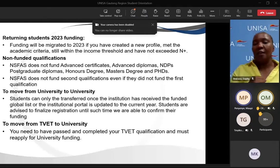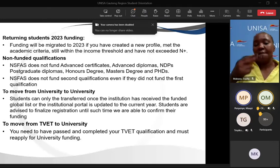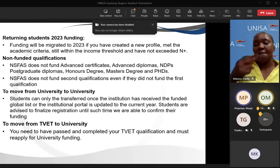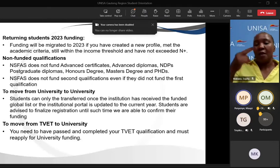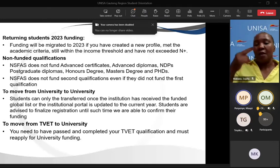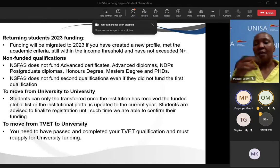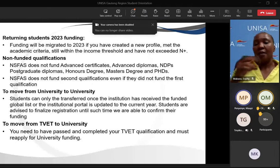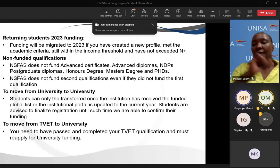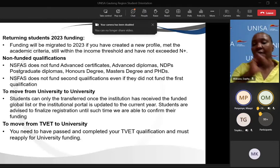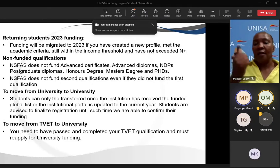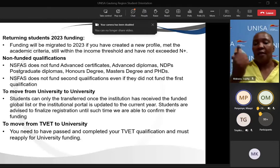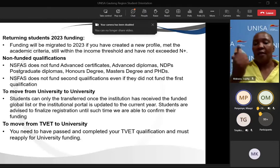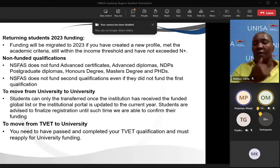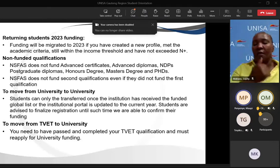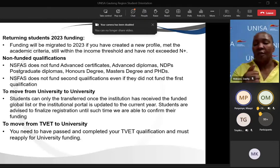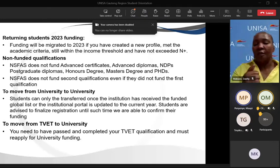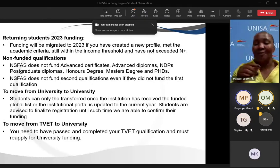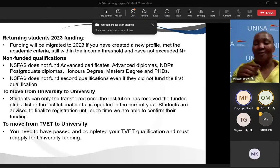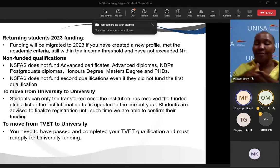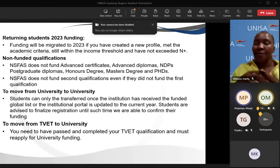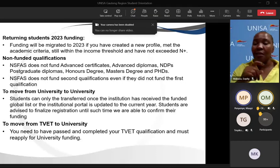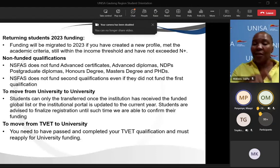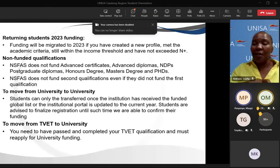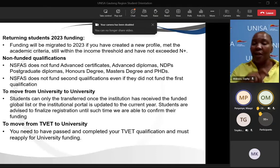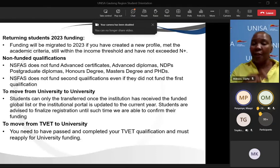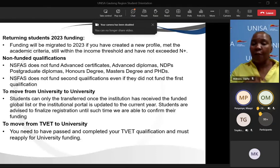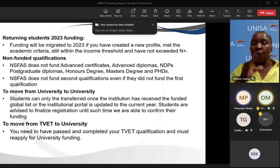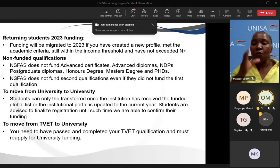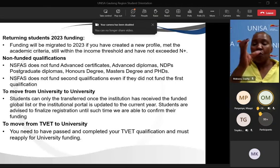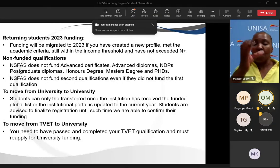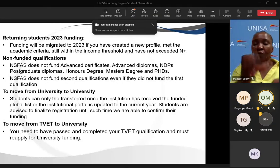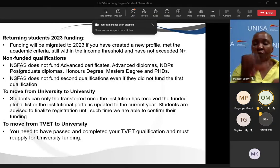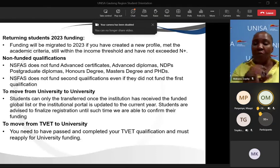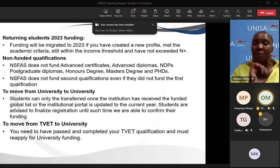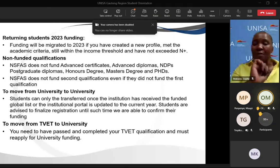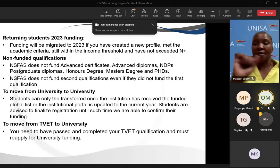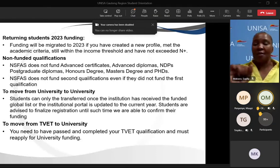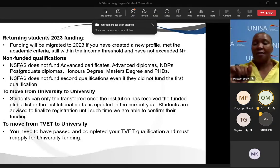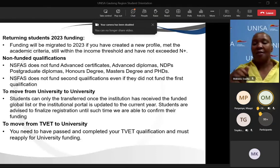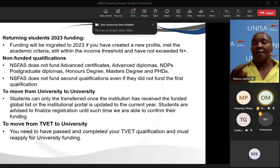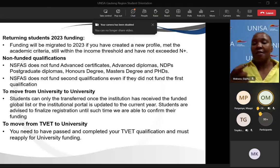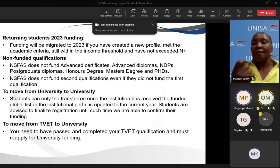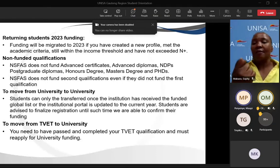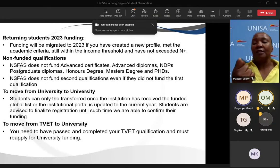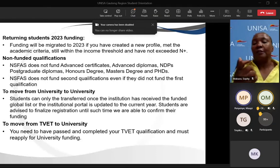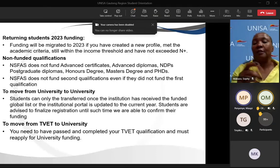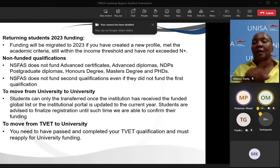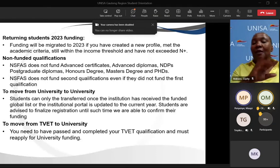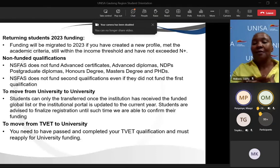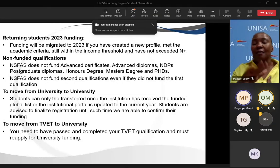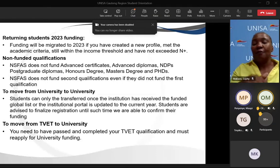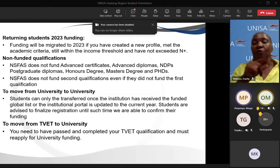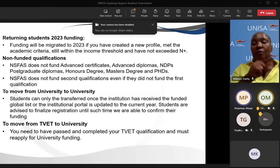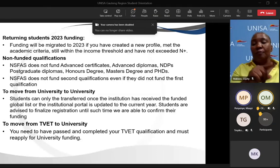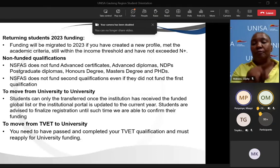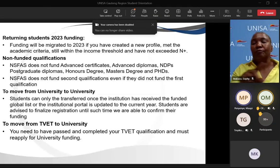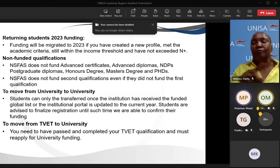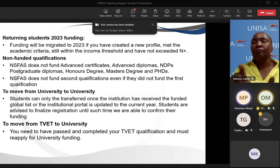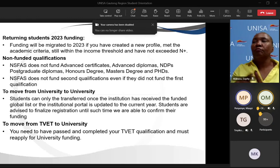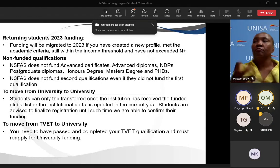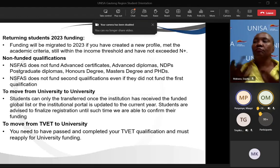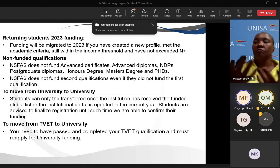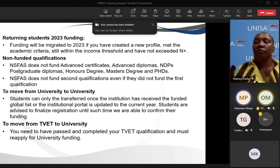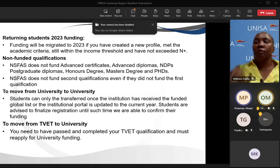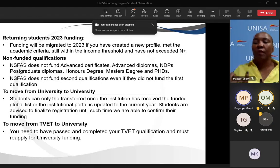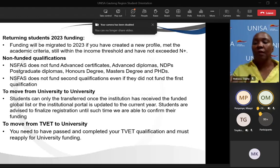the registration until such time that we are able to confirm their funding the reason for that is even as like at the moment